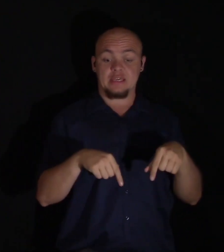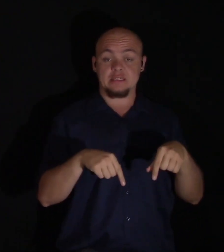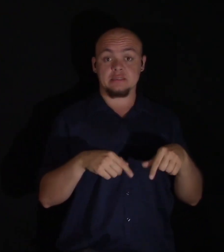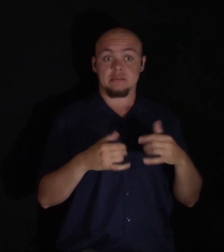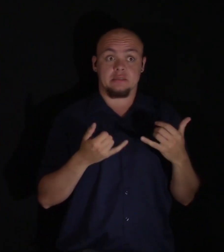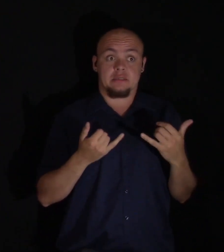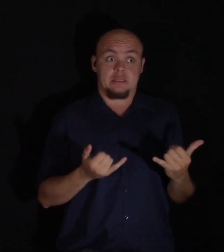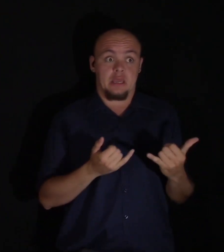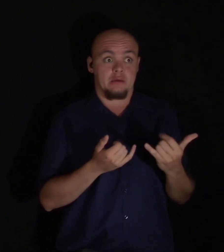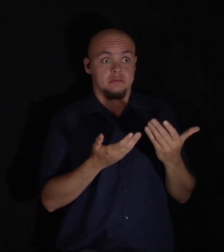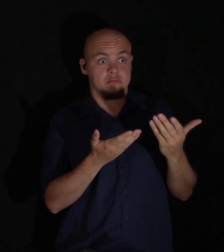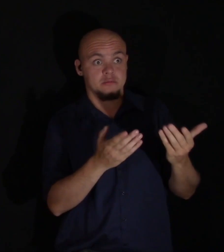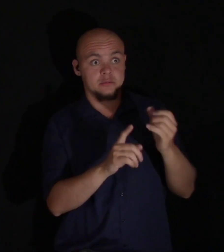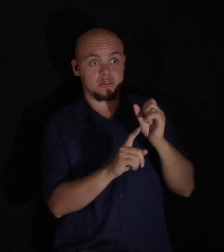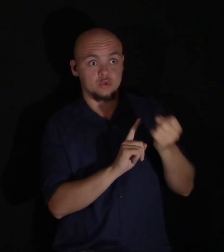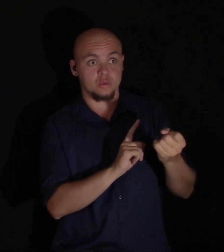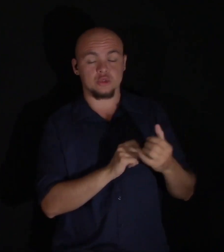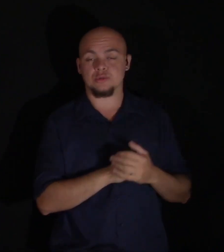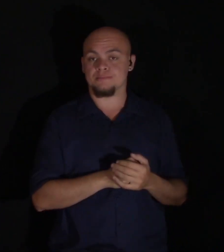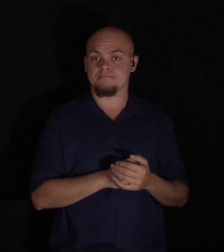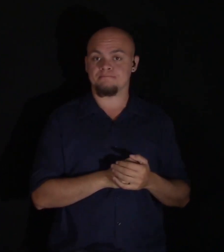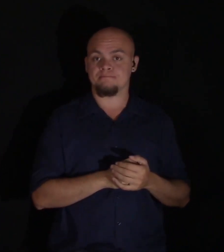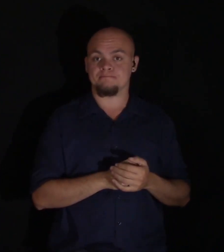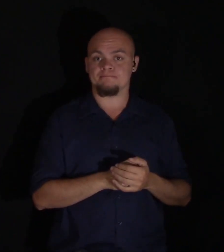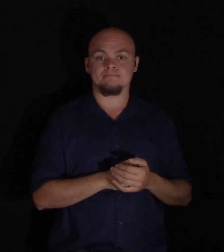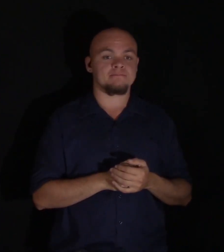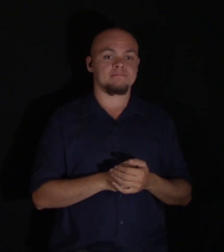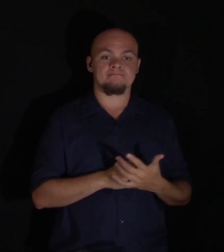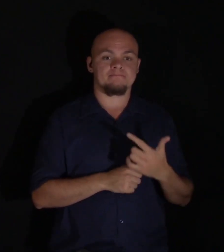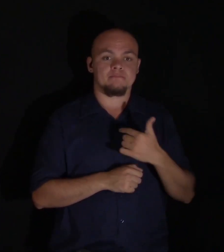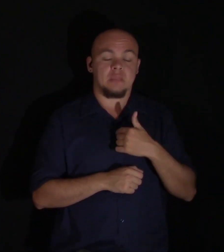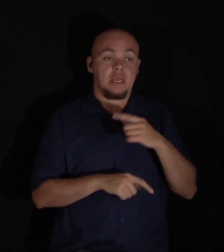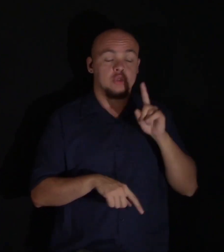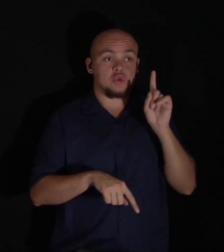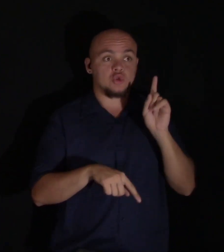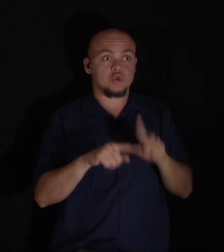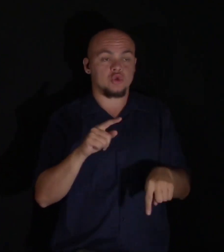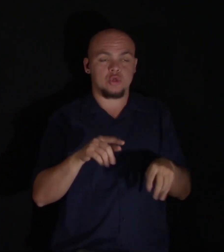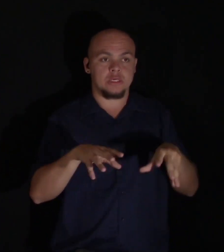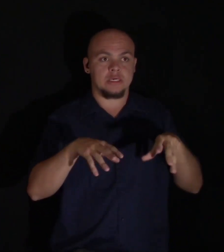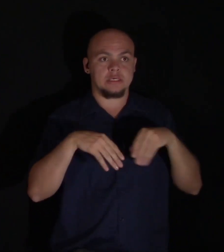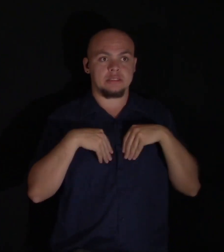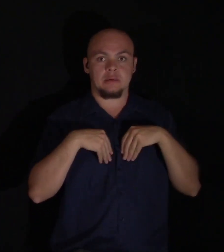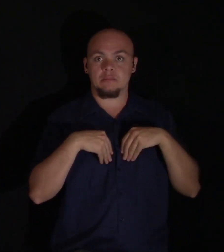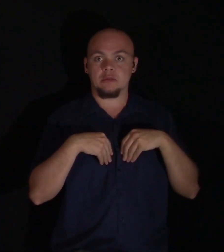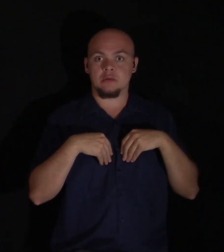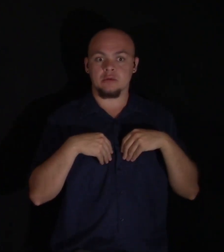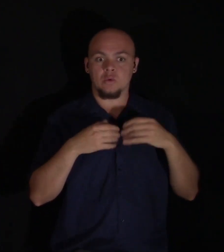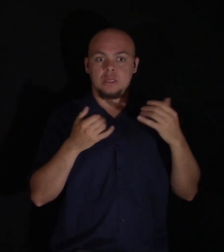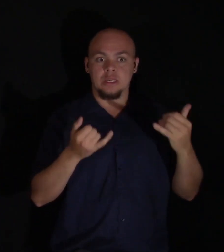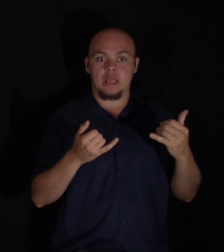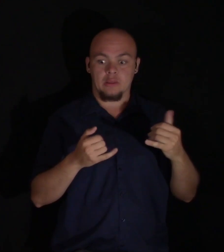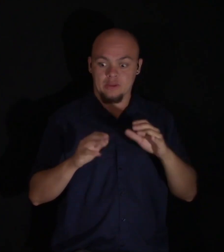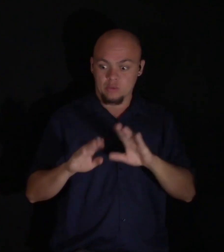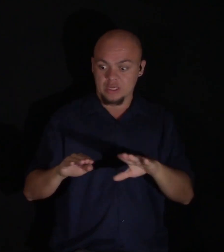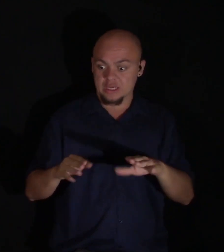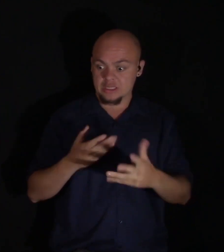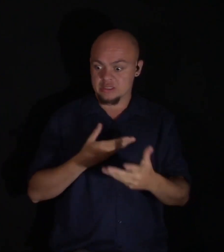was now. Somehow this time I just couldn't do it. Was it that now there were kids